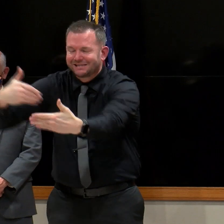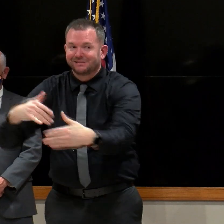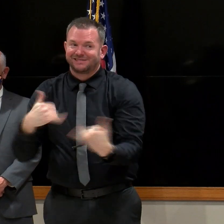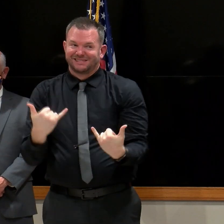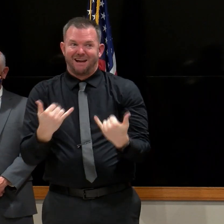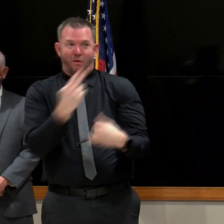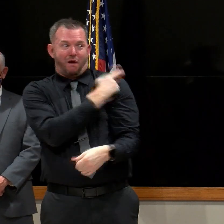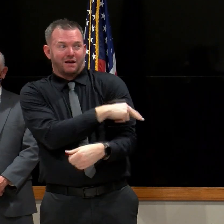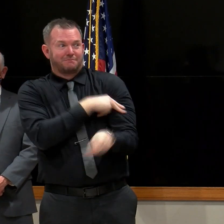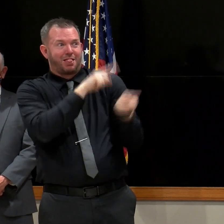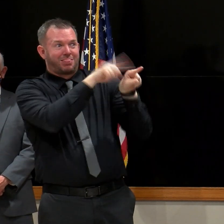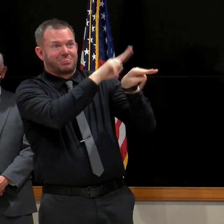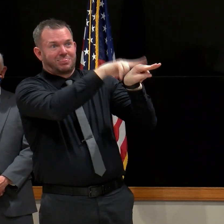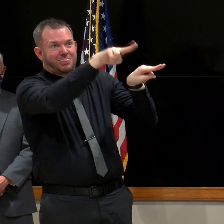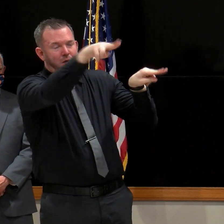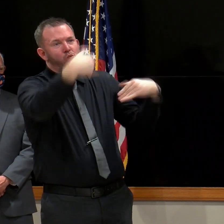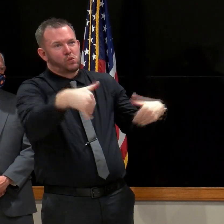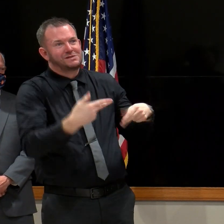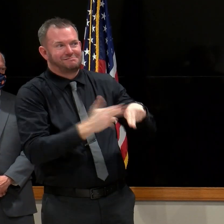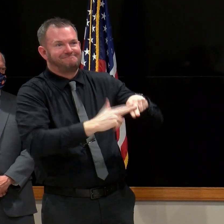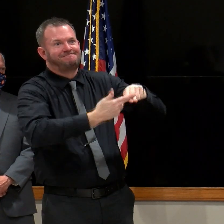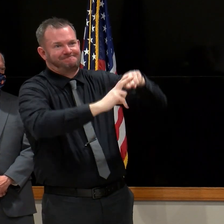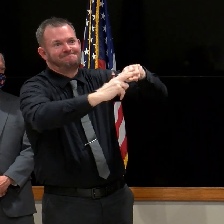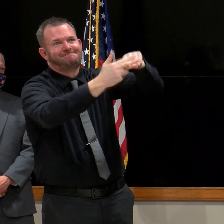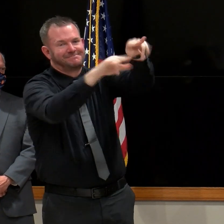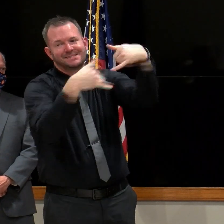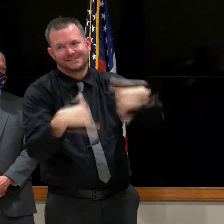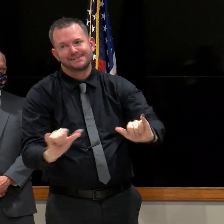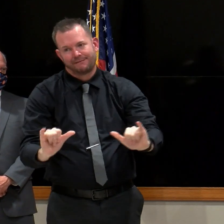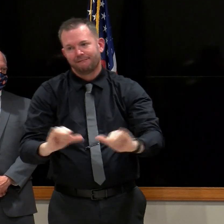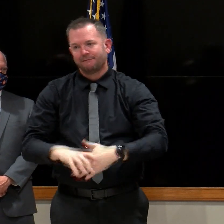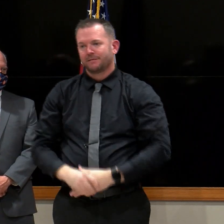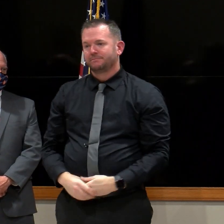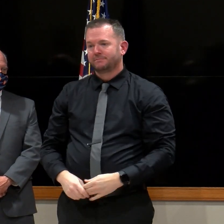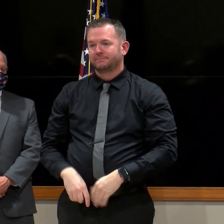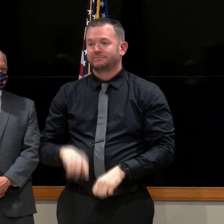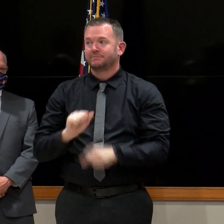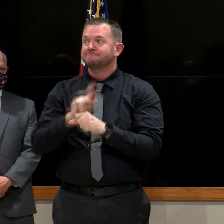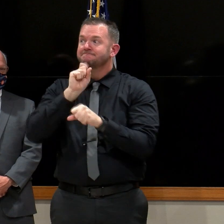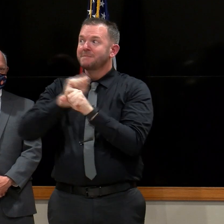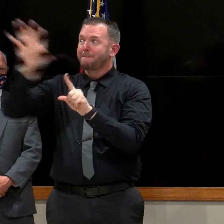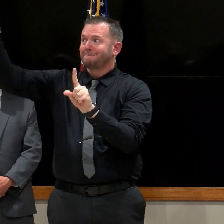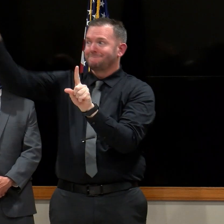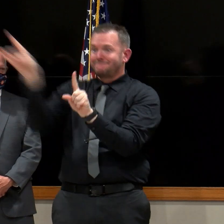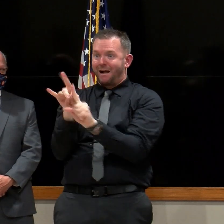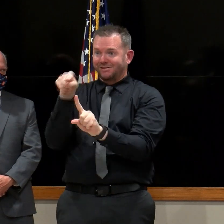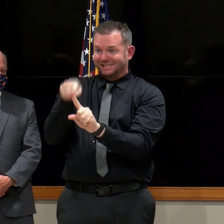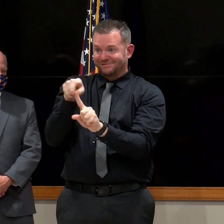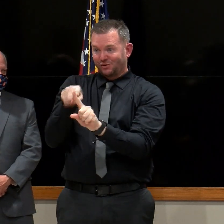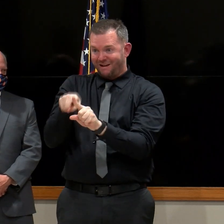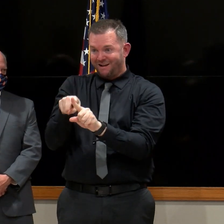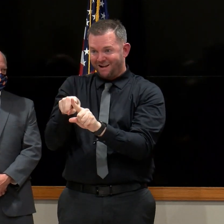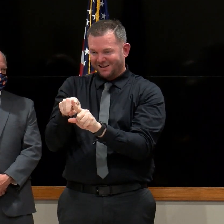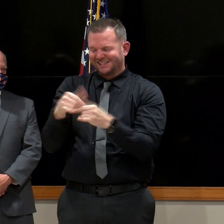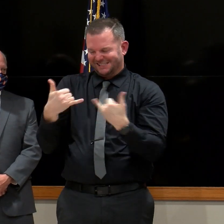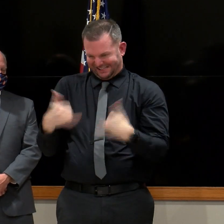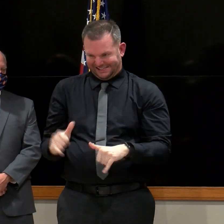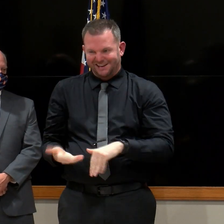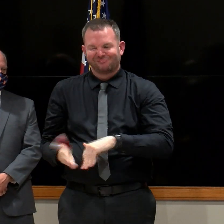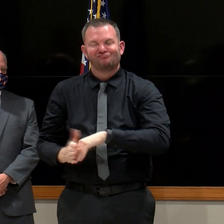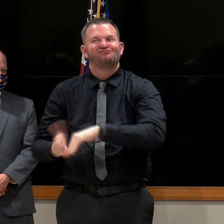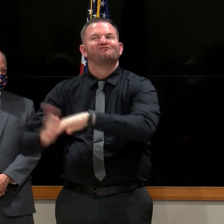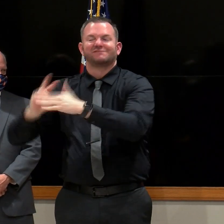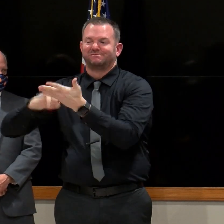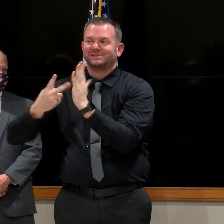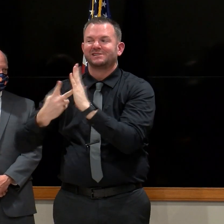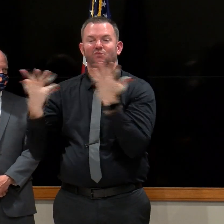as has already been mentioned today. The positivity rate is showing the worst of the virus is still here and spreading throughout our